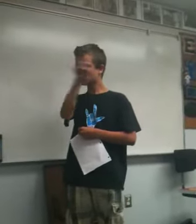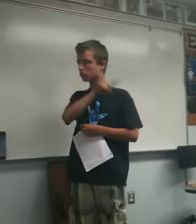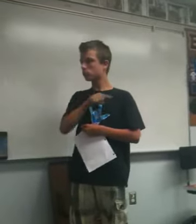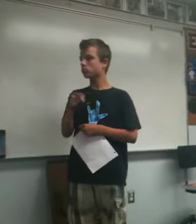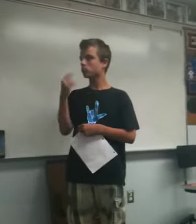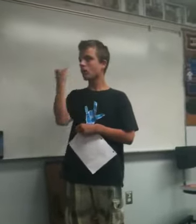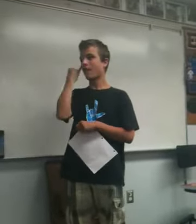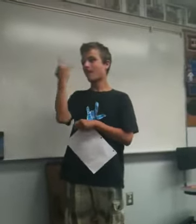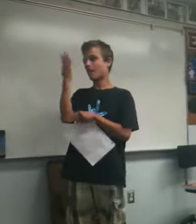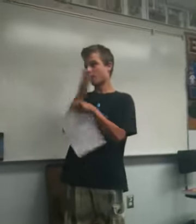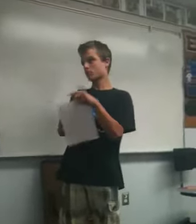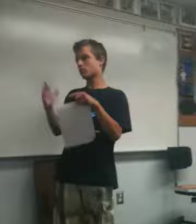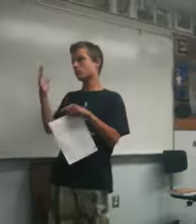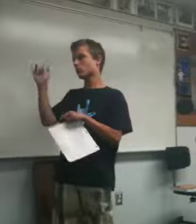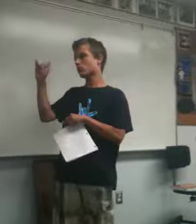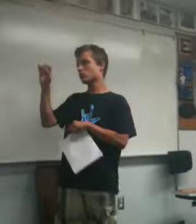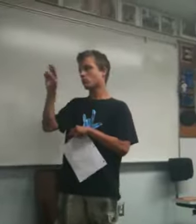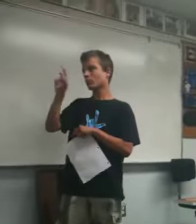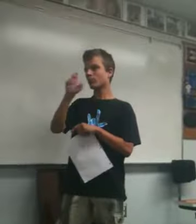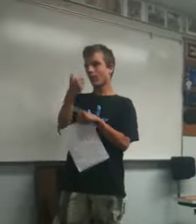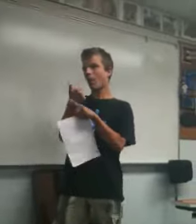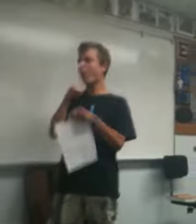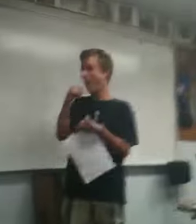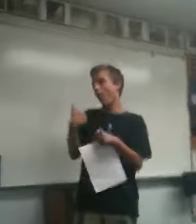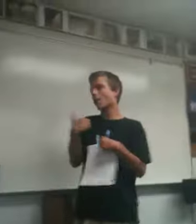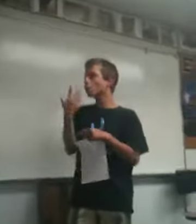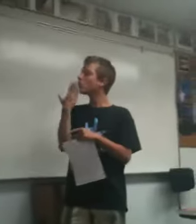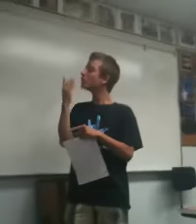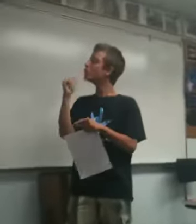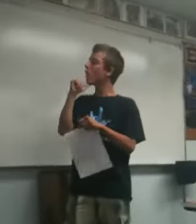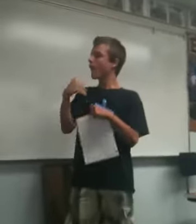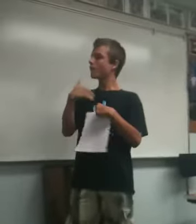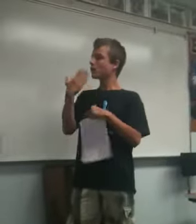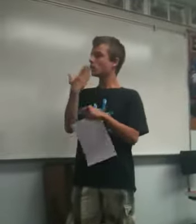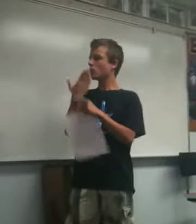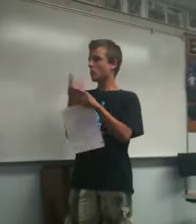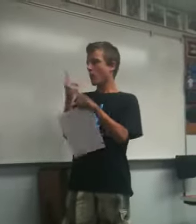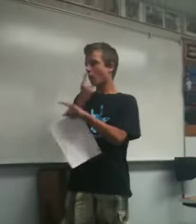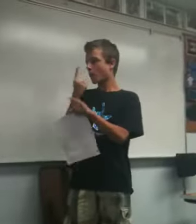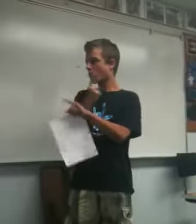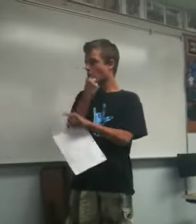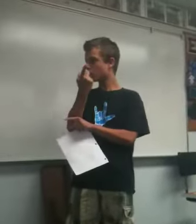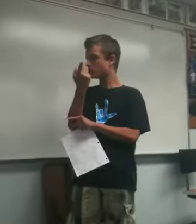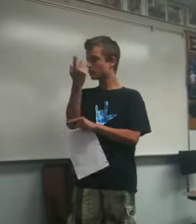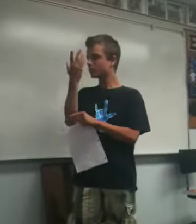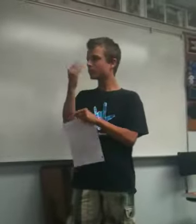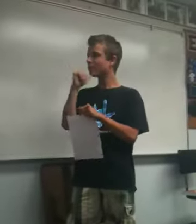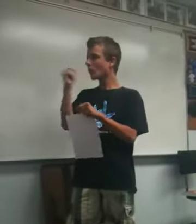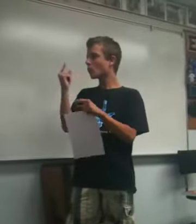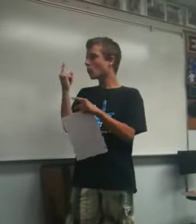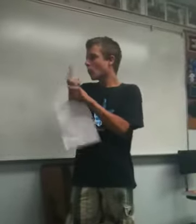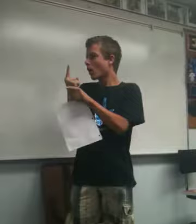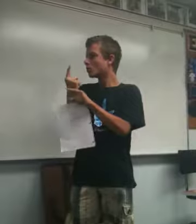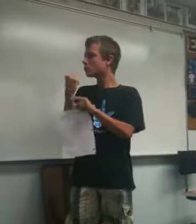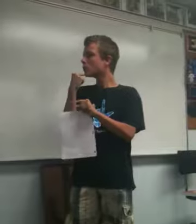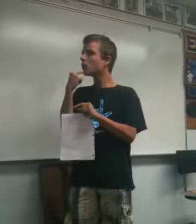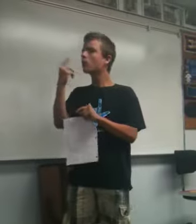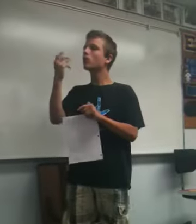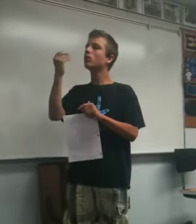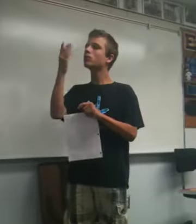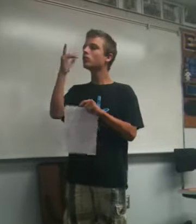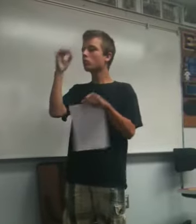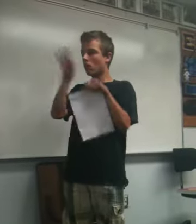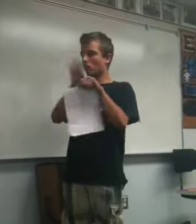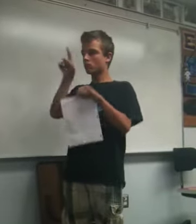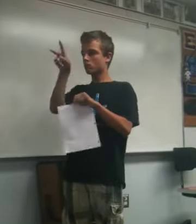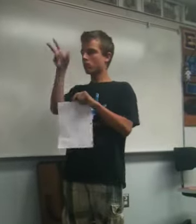or Moonlight can ask you. If you don't know some of the words, then we can help you. Because we want to make sure you learn it